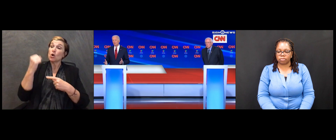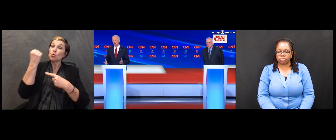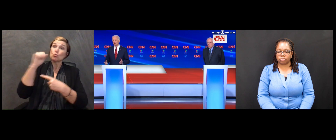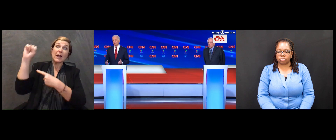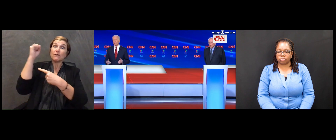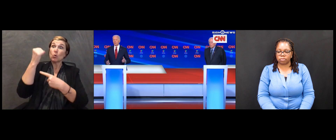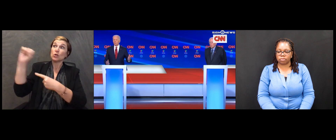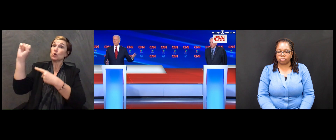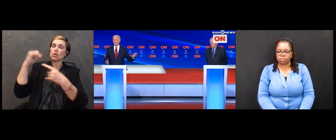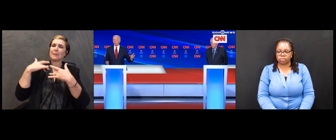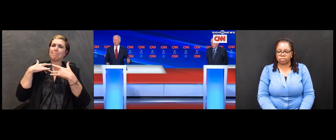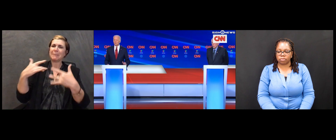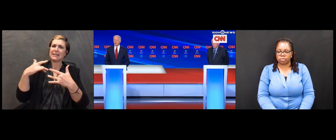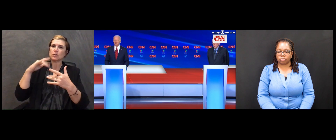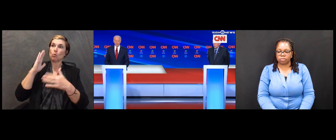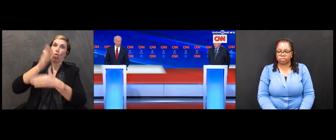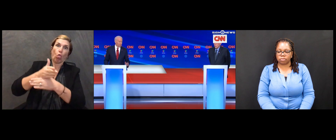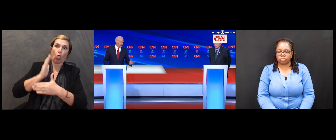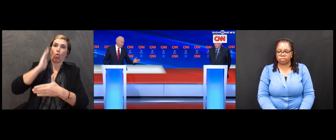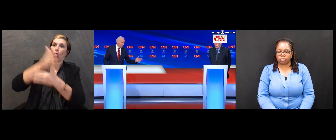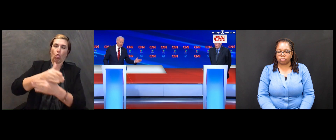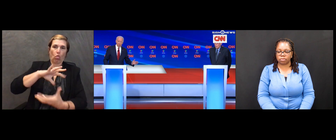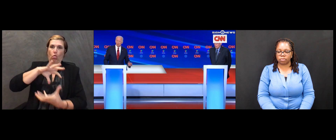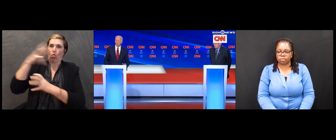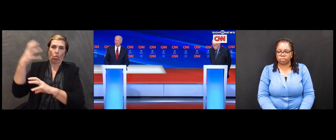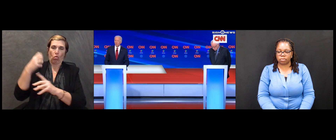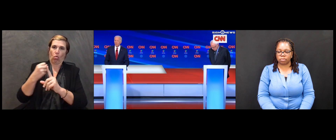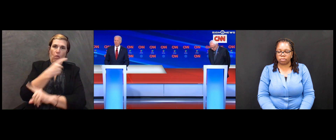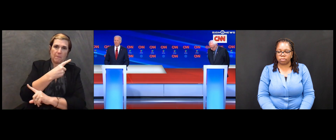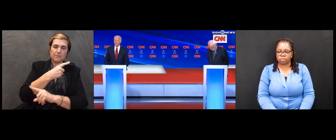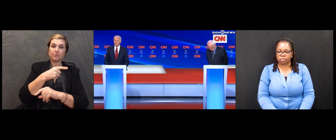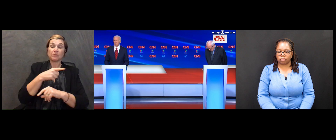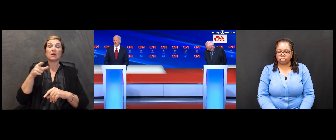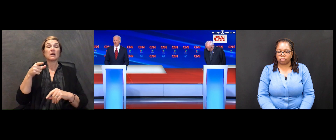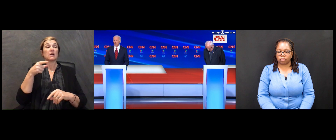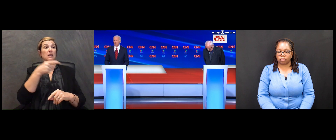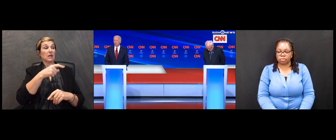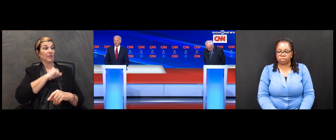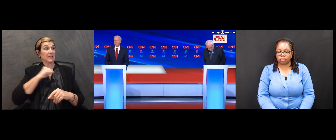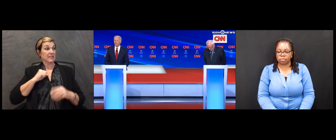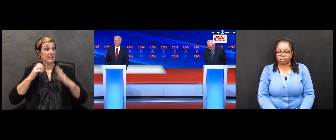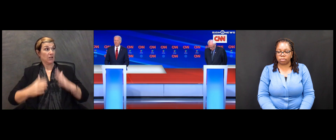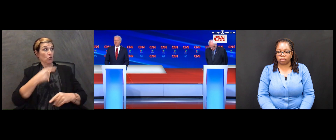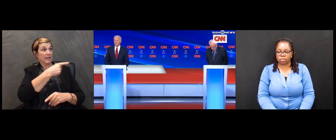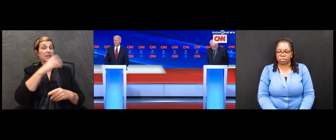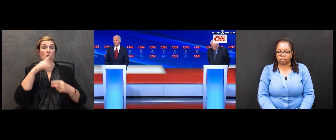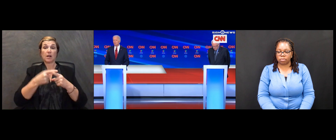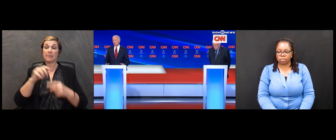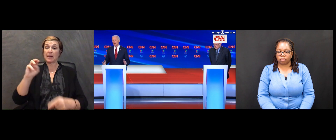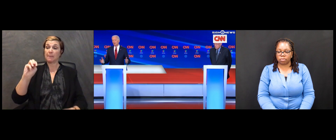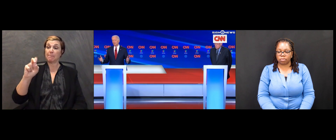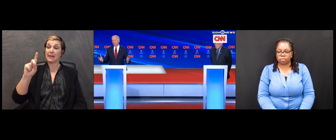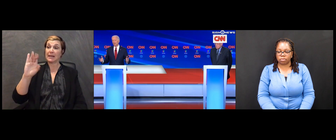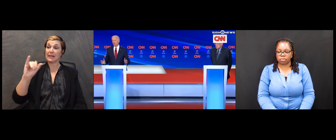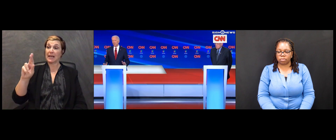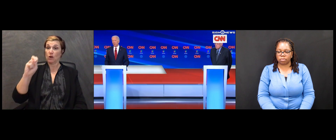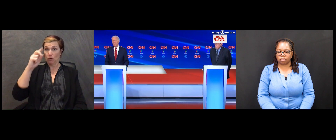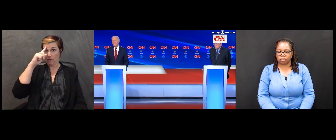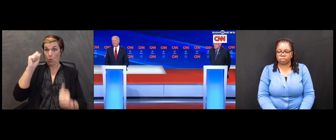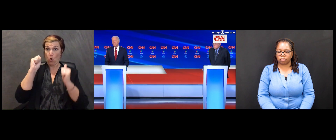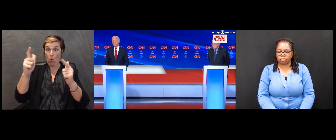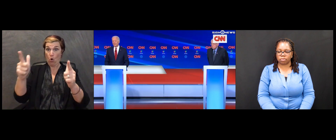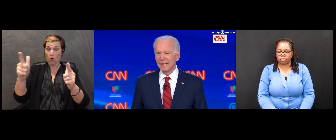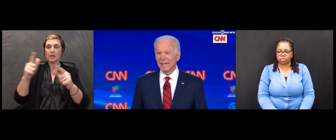meantime? Look, the senator talks about his Medicare for All. He still hasn't told you how he's going to ever